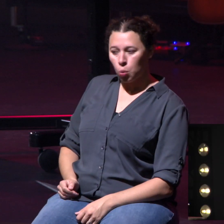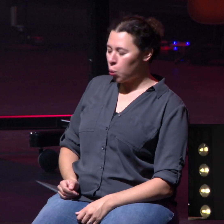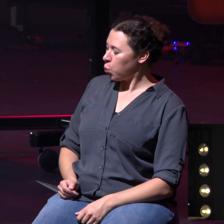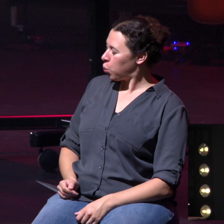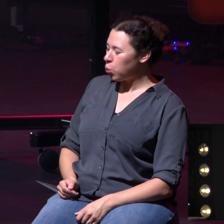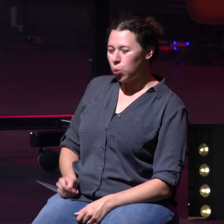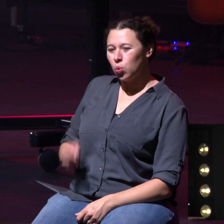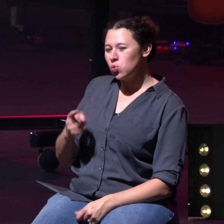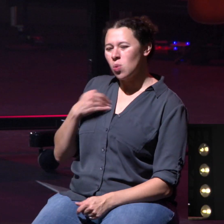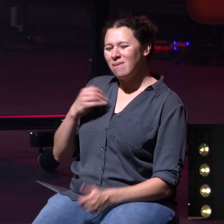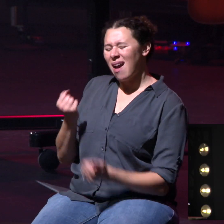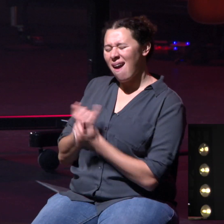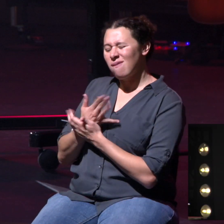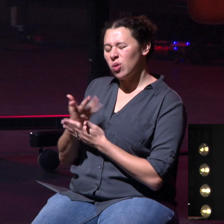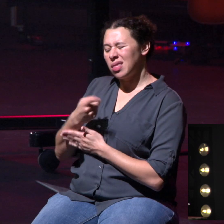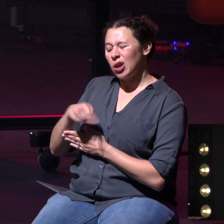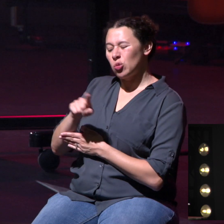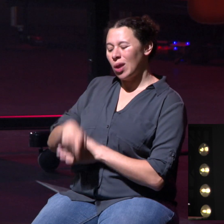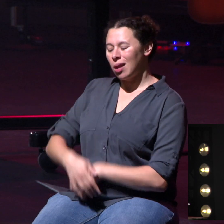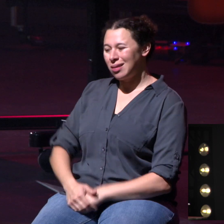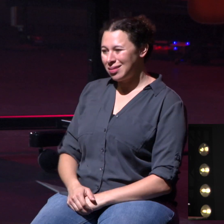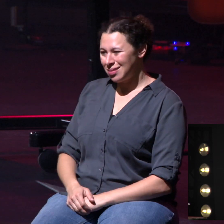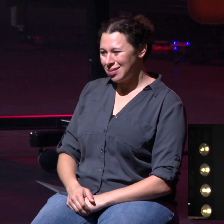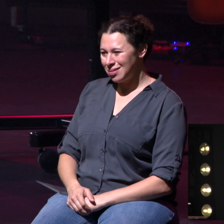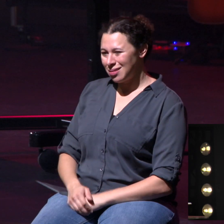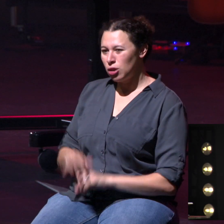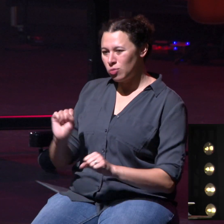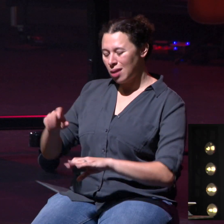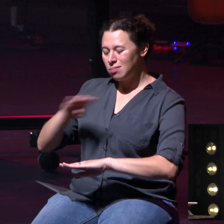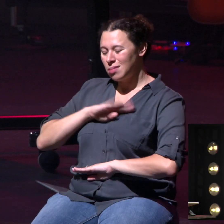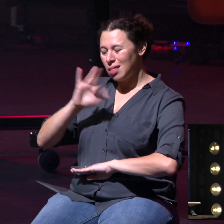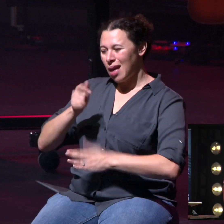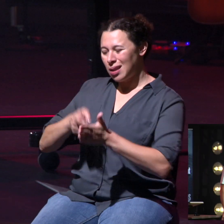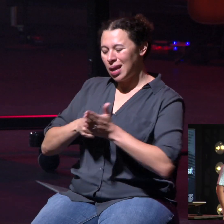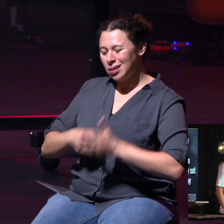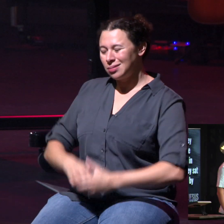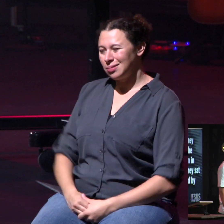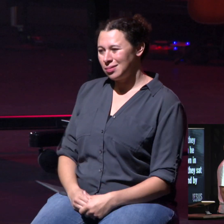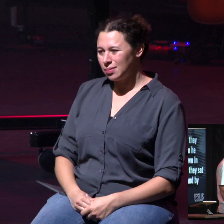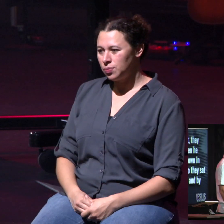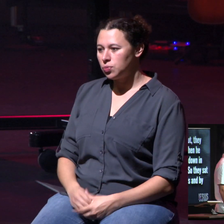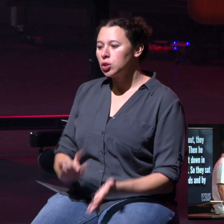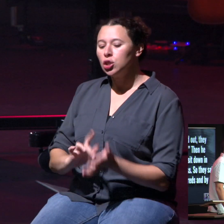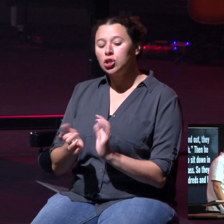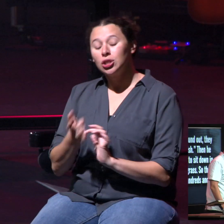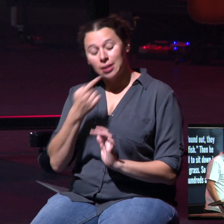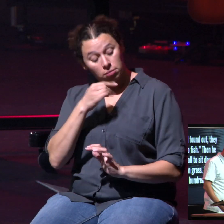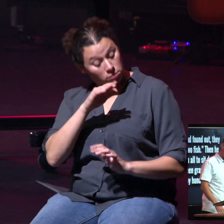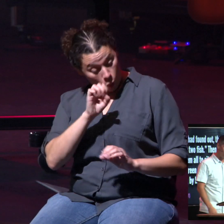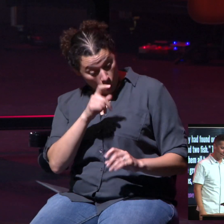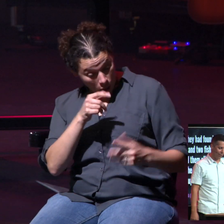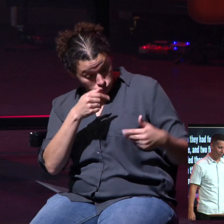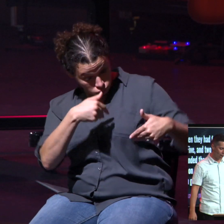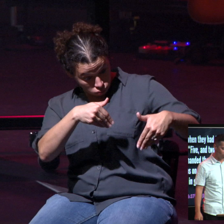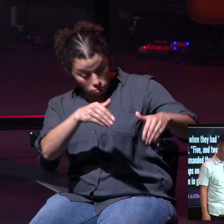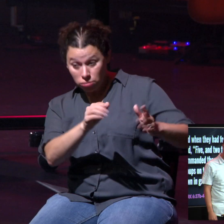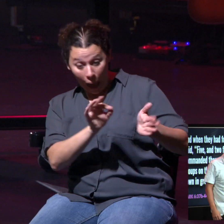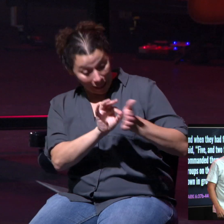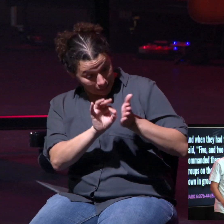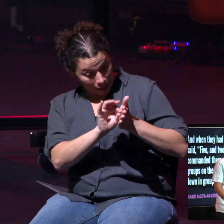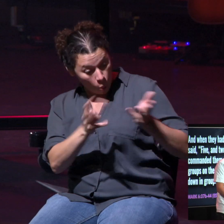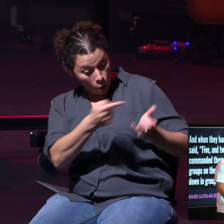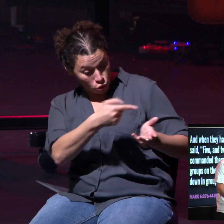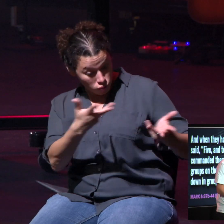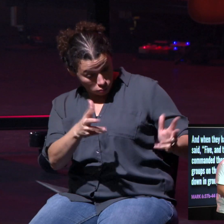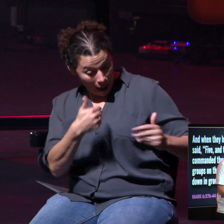you need to meet that need. So Jesus tells them, what do you have? Go and see. So that's what they did. They go and they